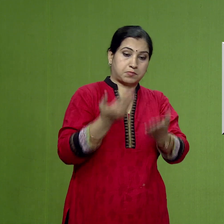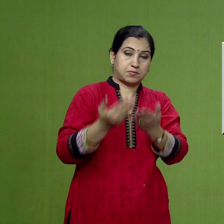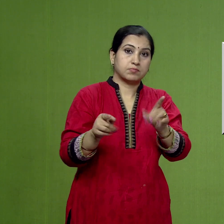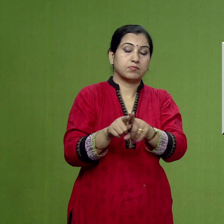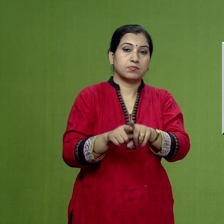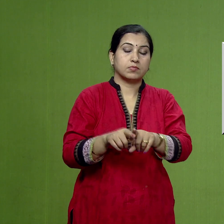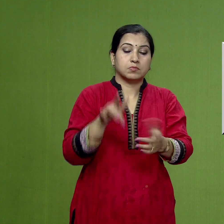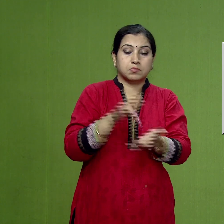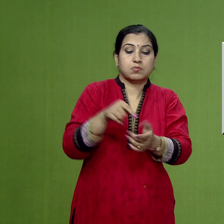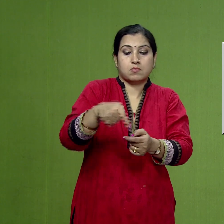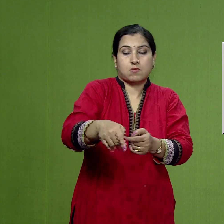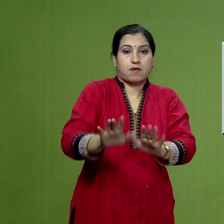that is available to them.